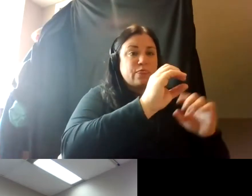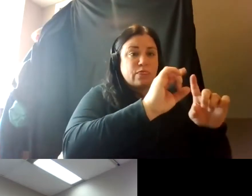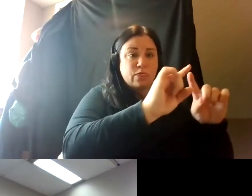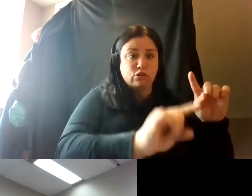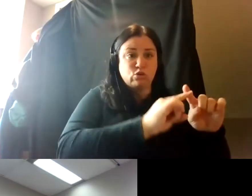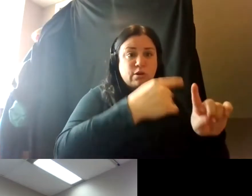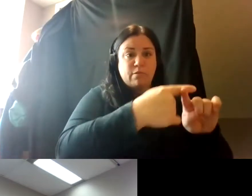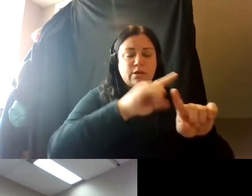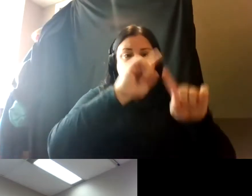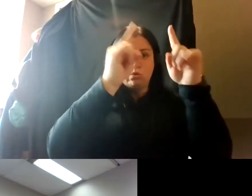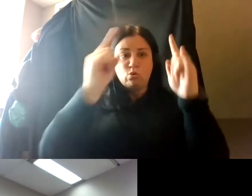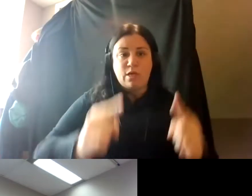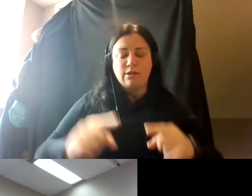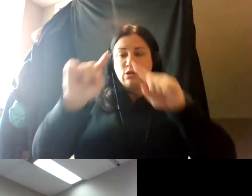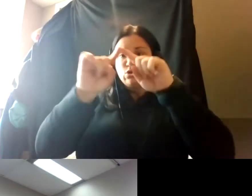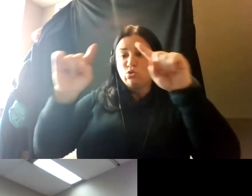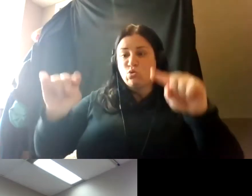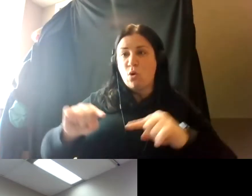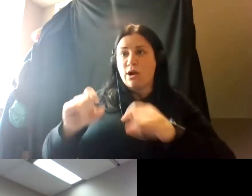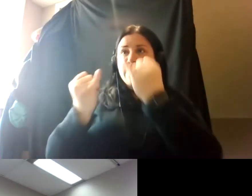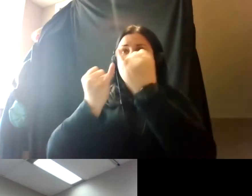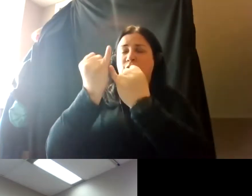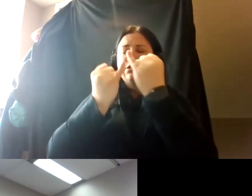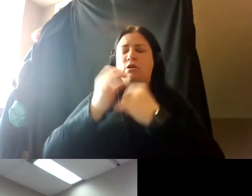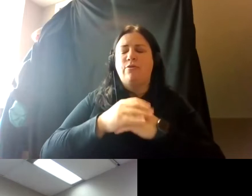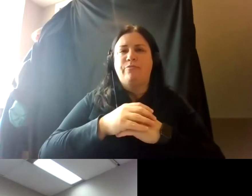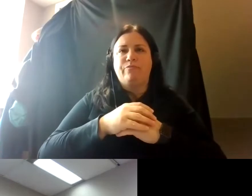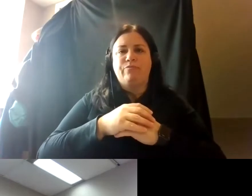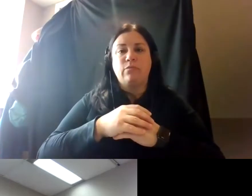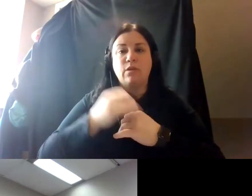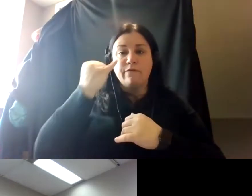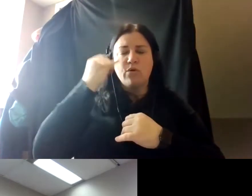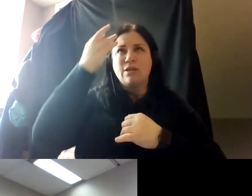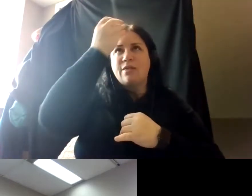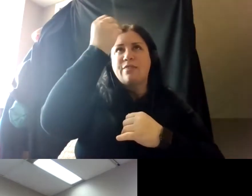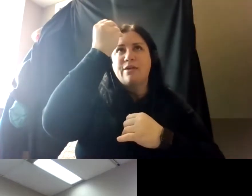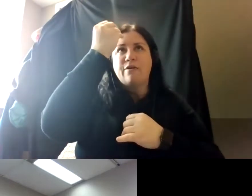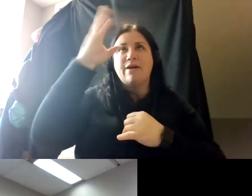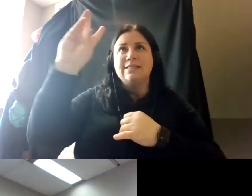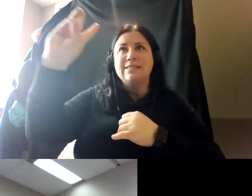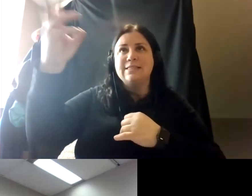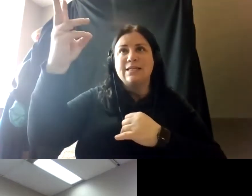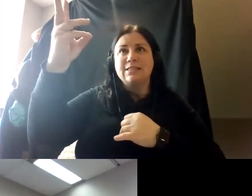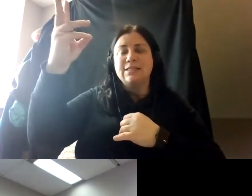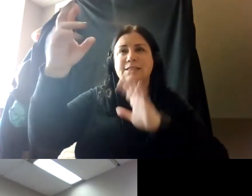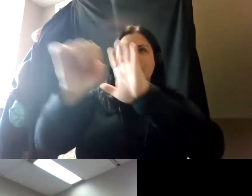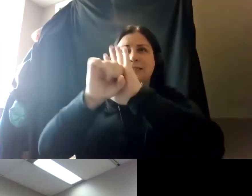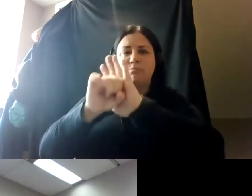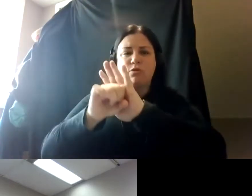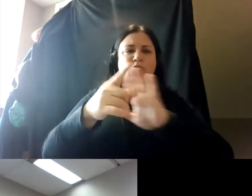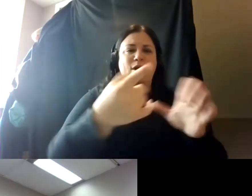a square, and we have a star. If you had to think of a sixth symbol, these are 5 symbols. If you had to think of a